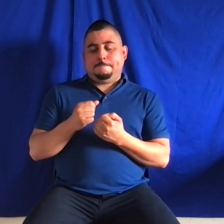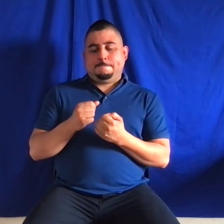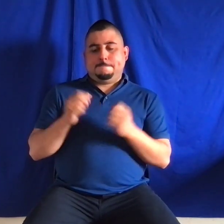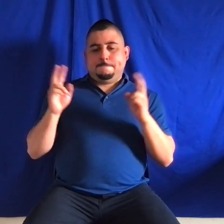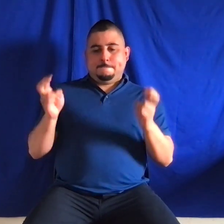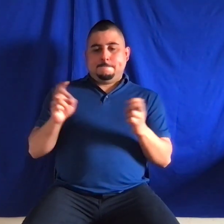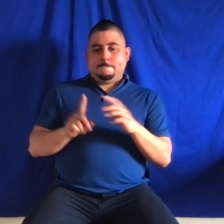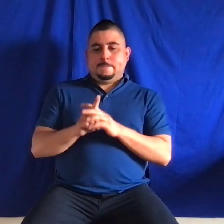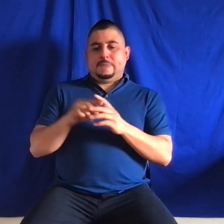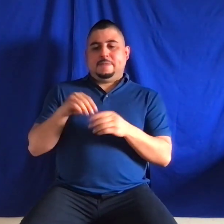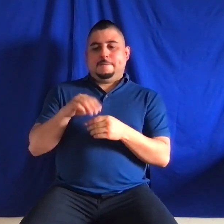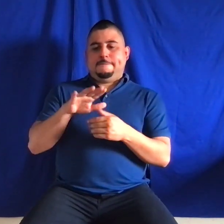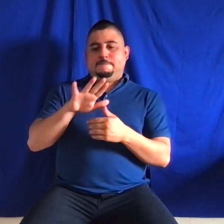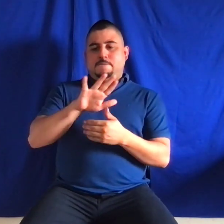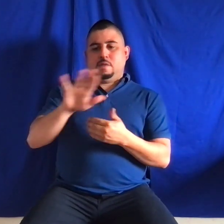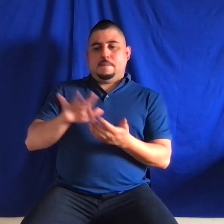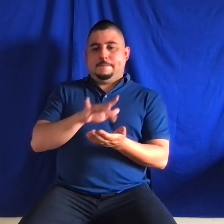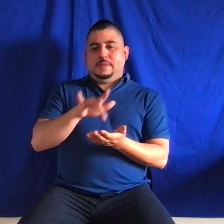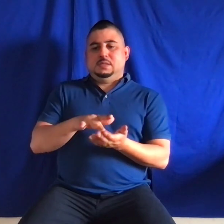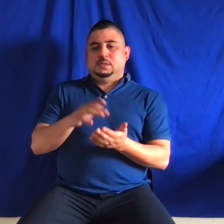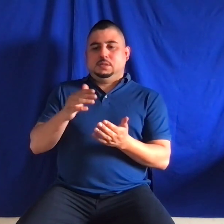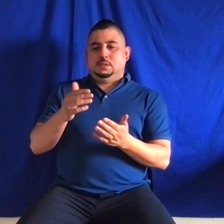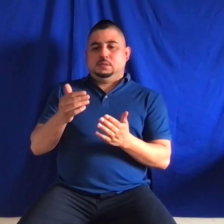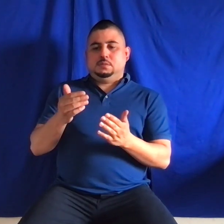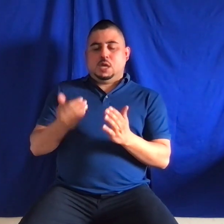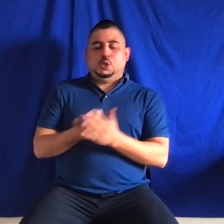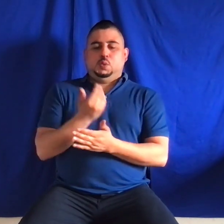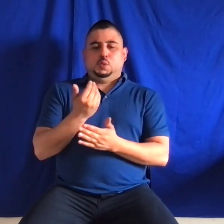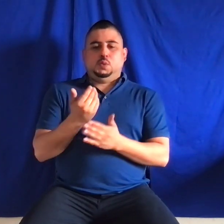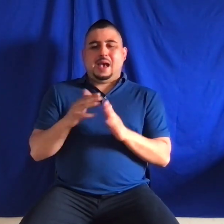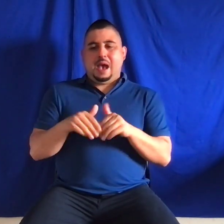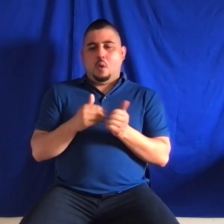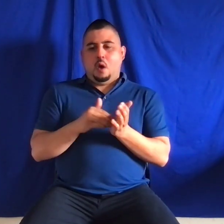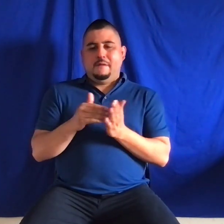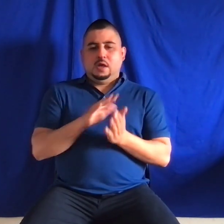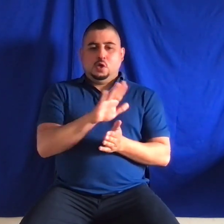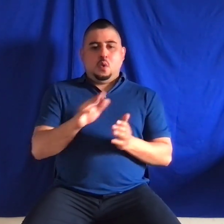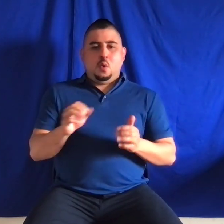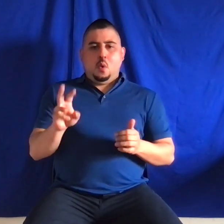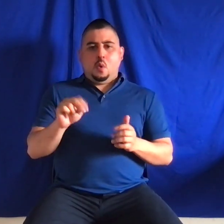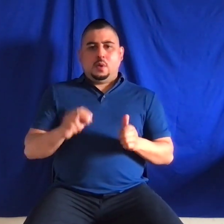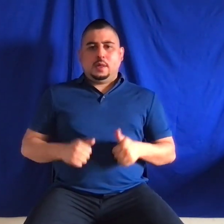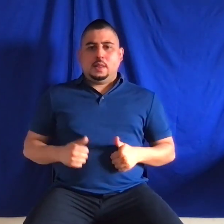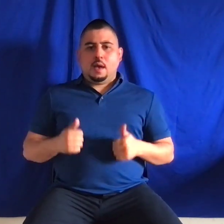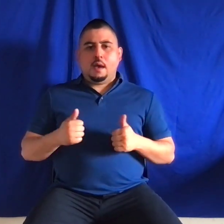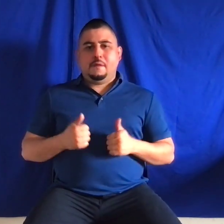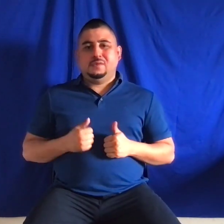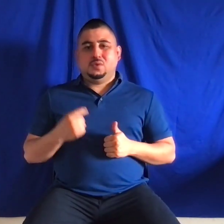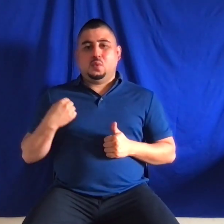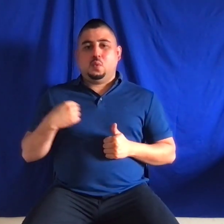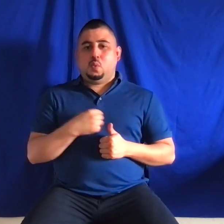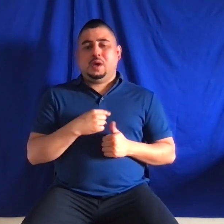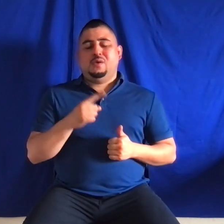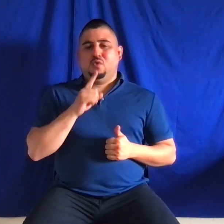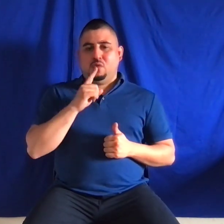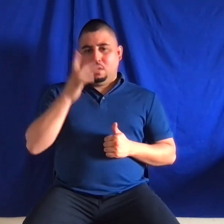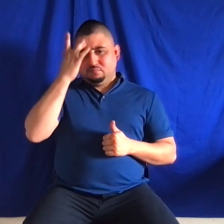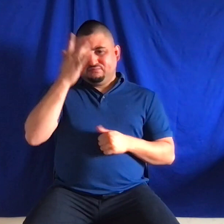midst anew. How often in our own lives are we so caught up in